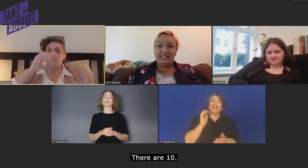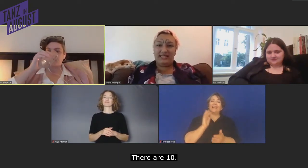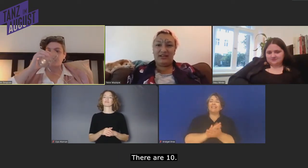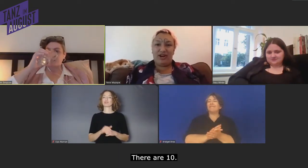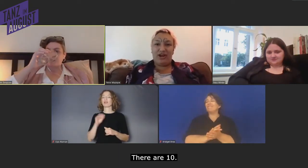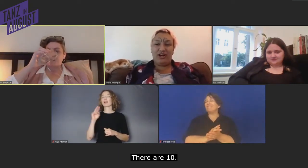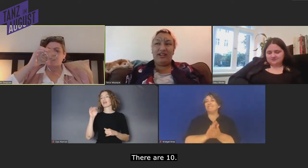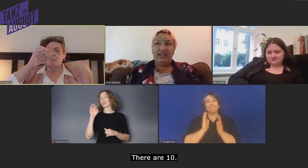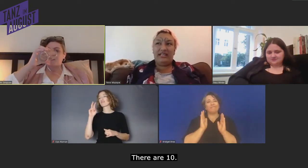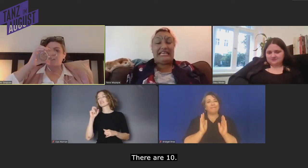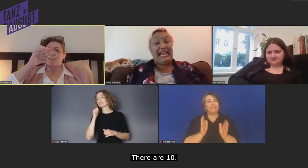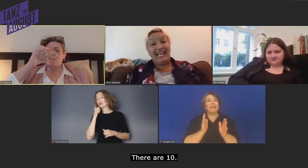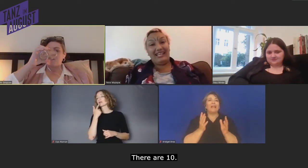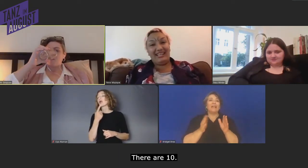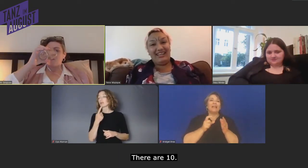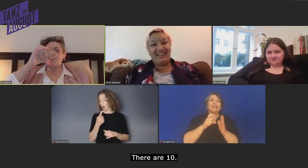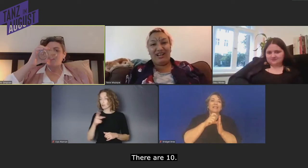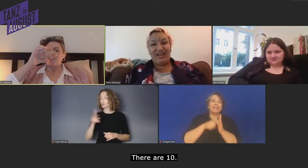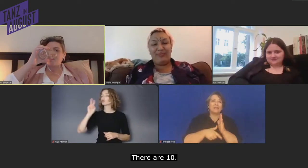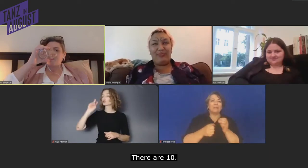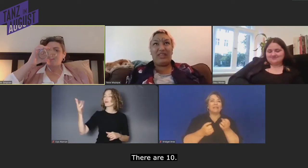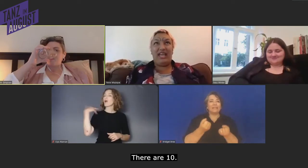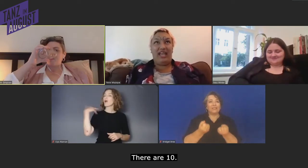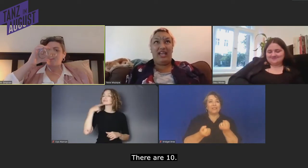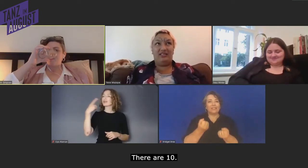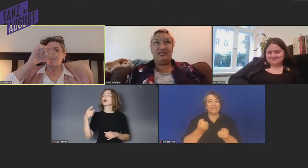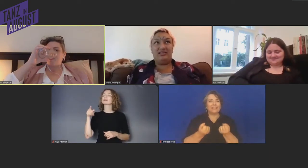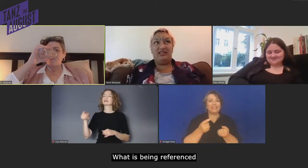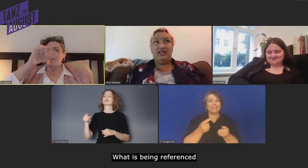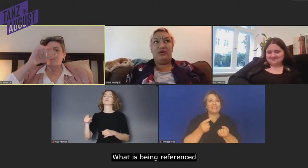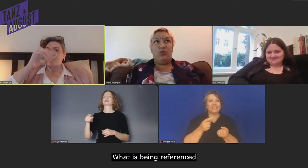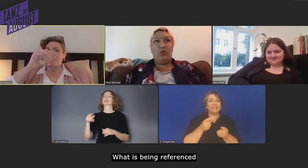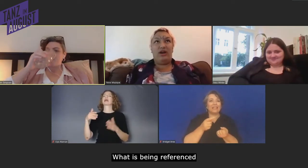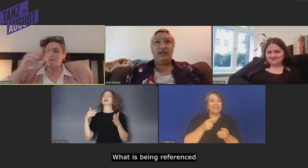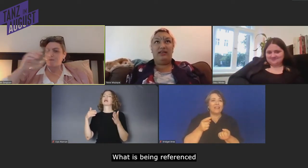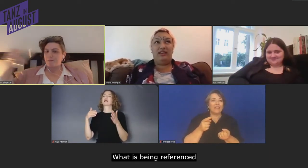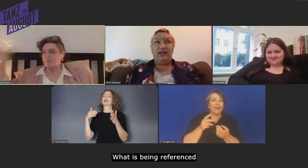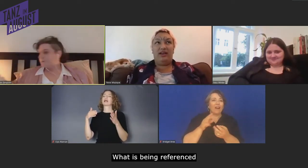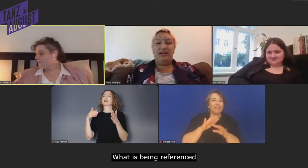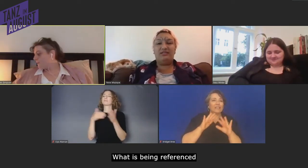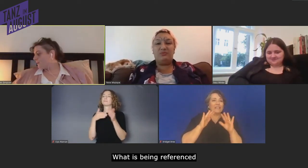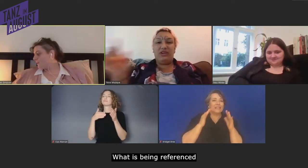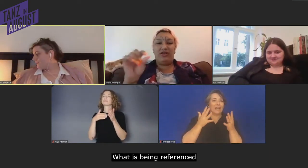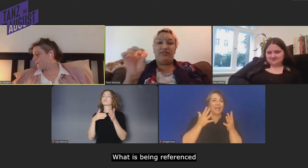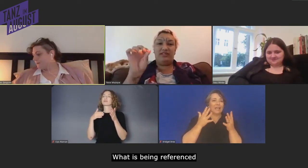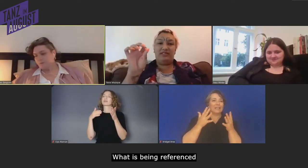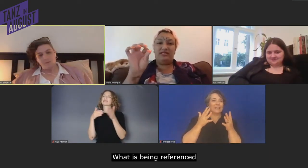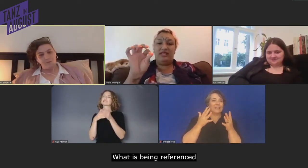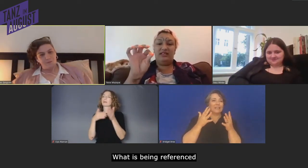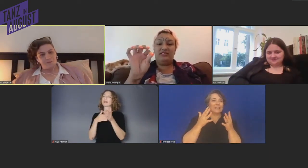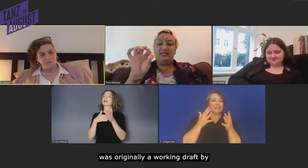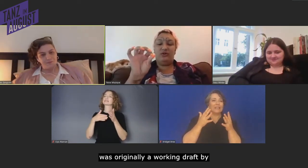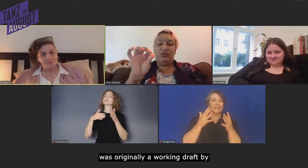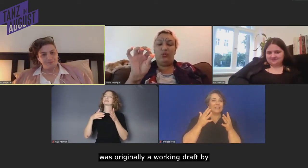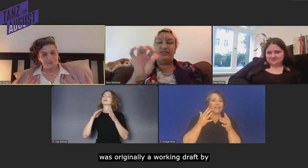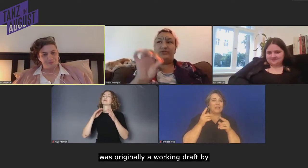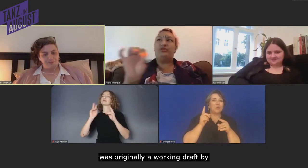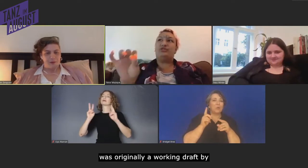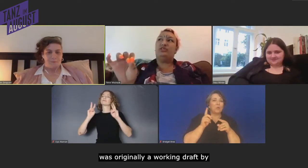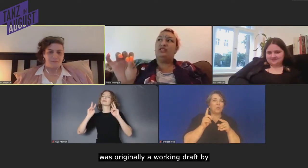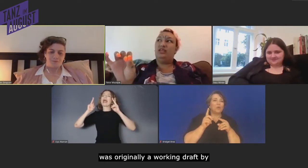justice. There are 10, and what is being referenced